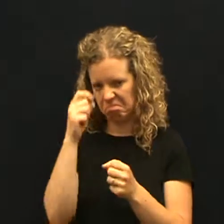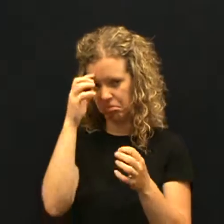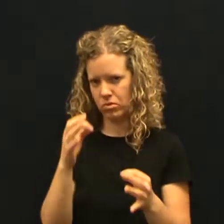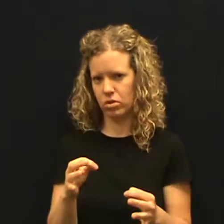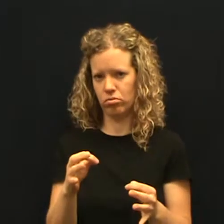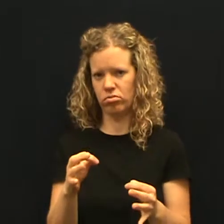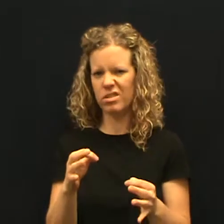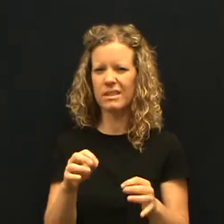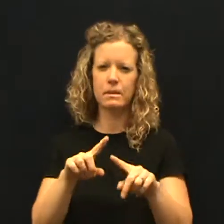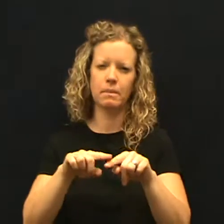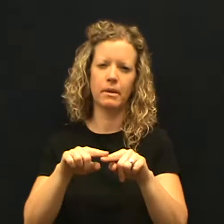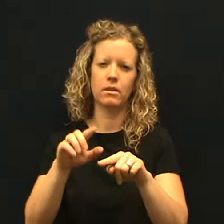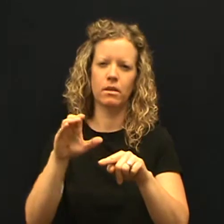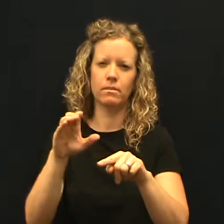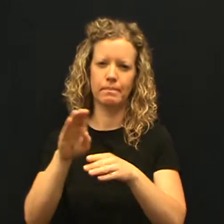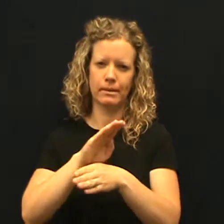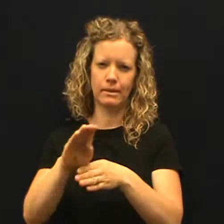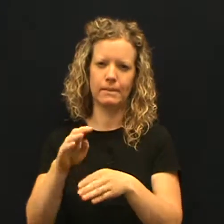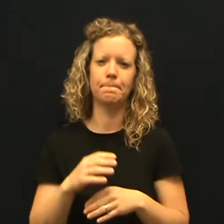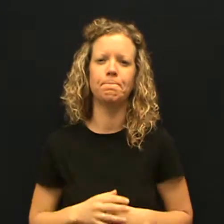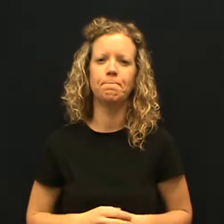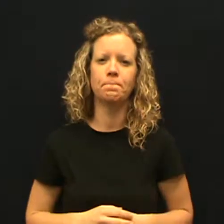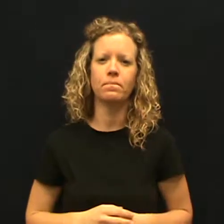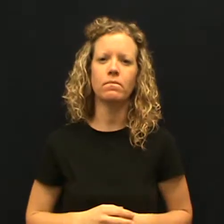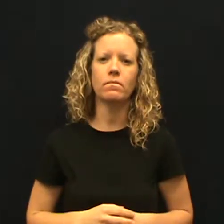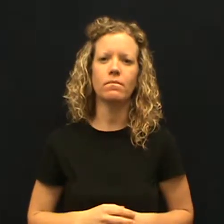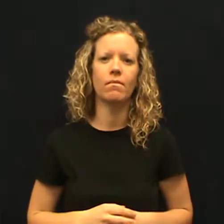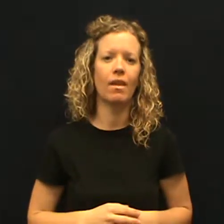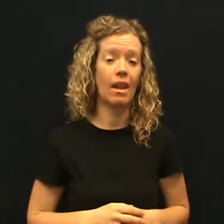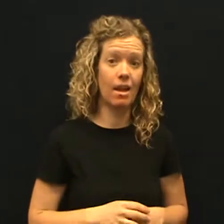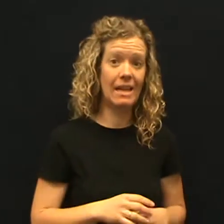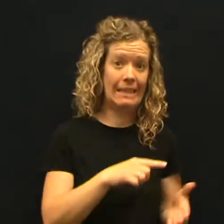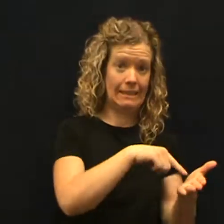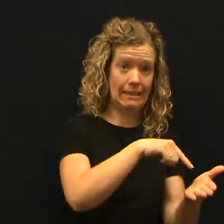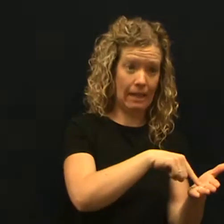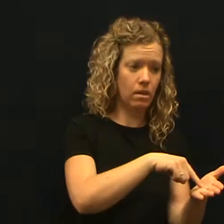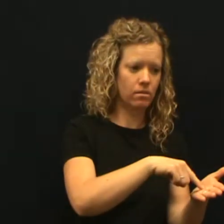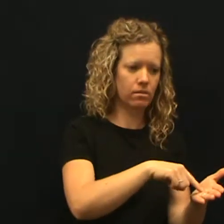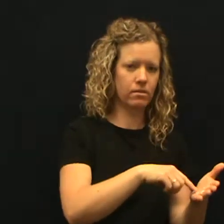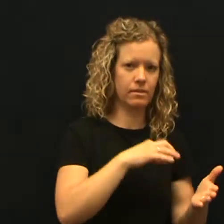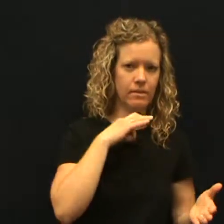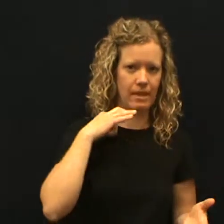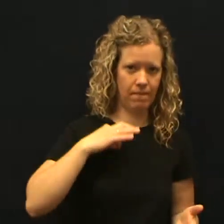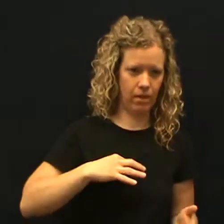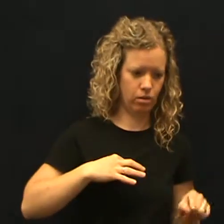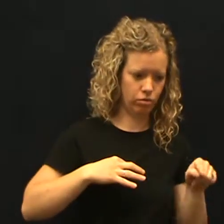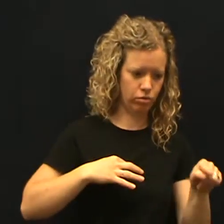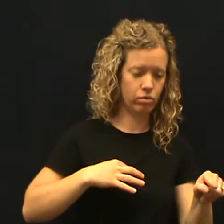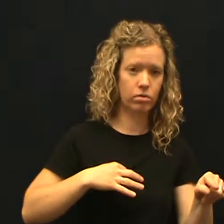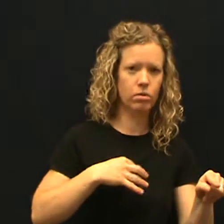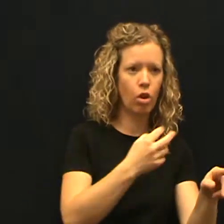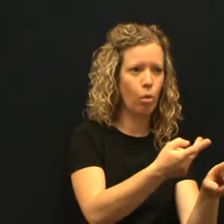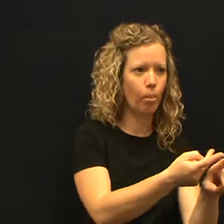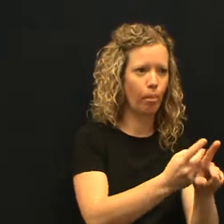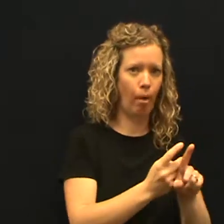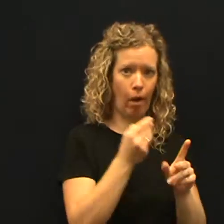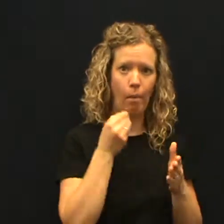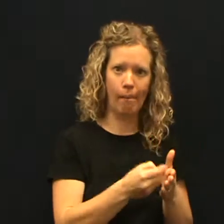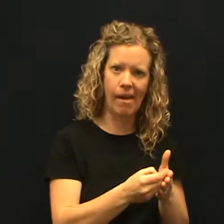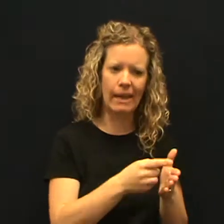company. Now, advantages of debt are that if you take out debt, you pay interest on that debt.